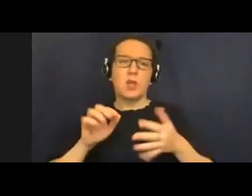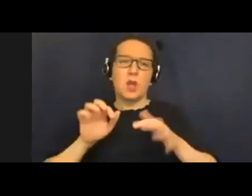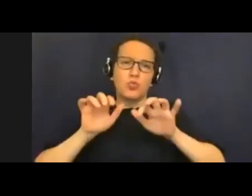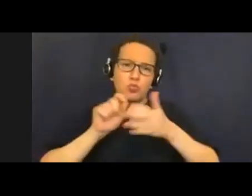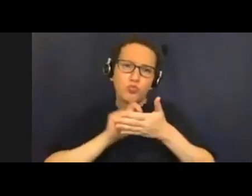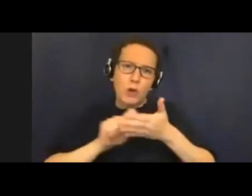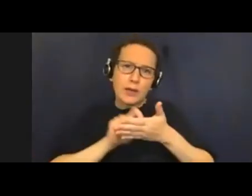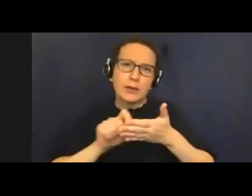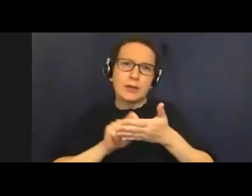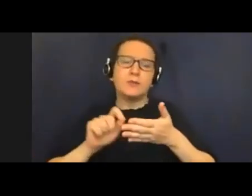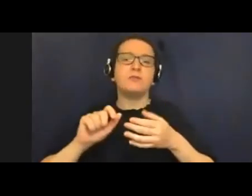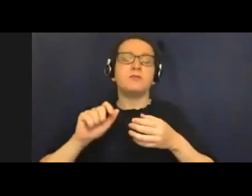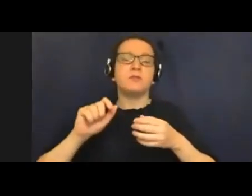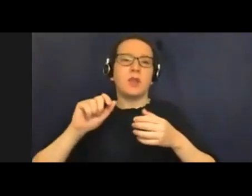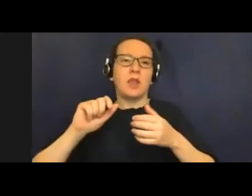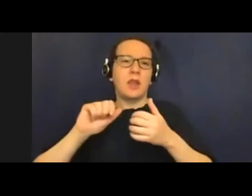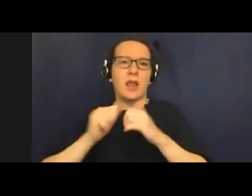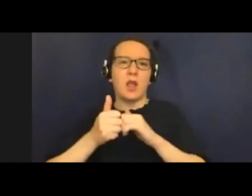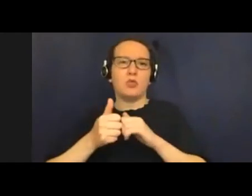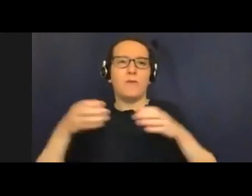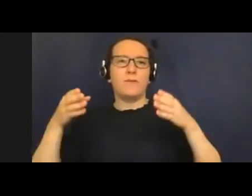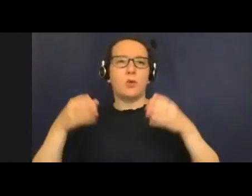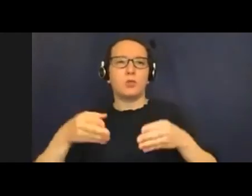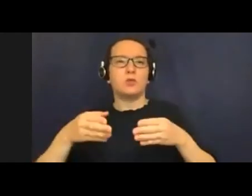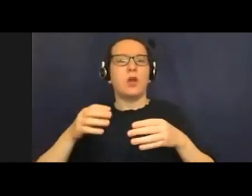under states of emergency.